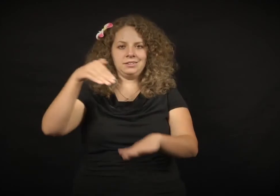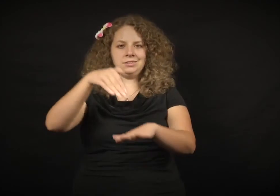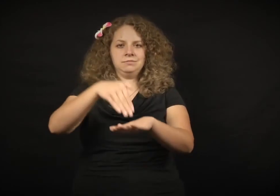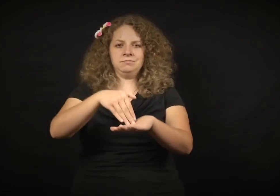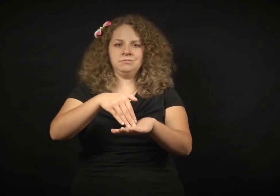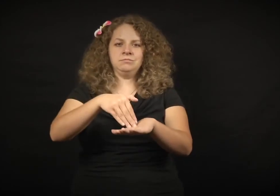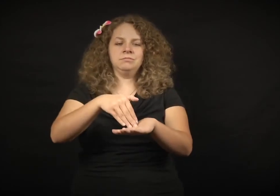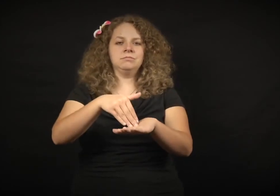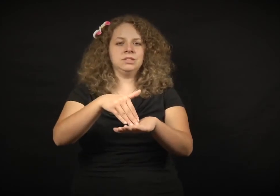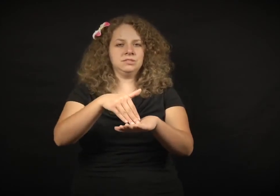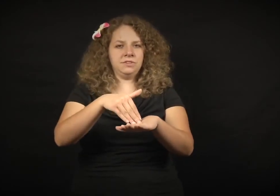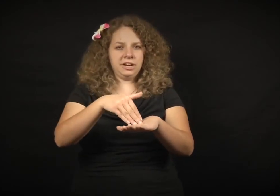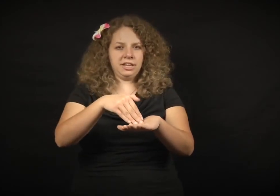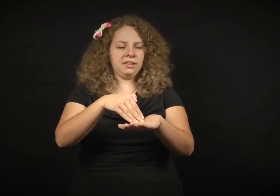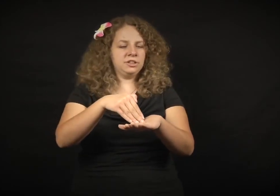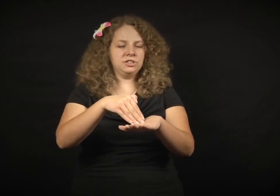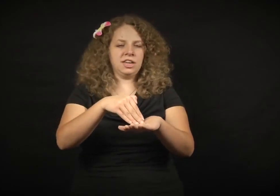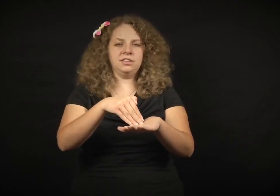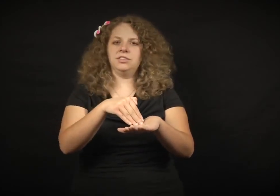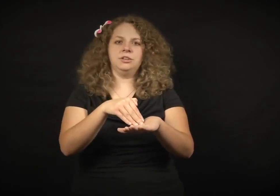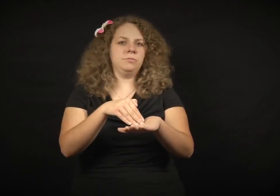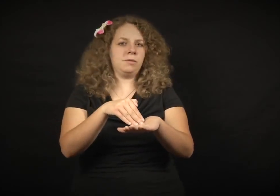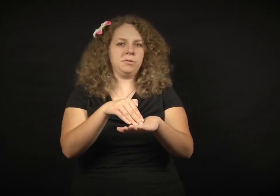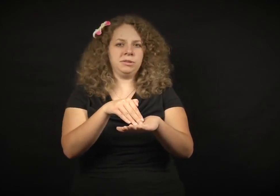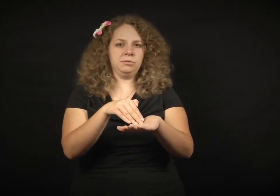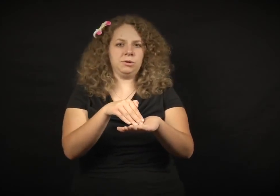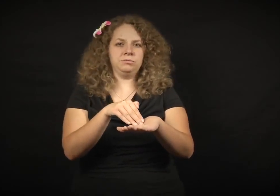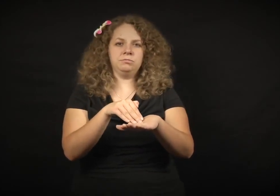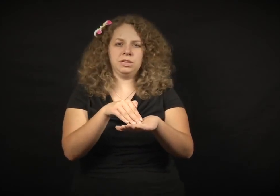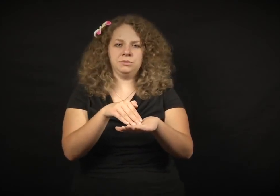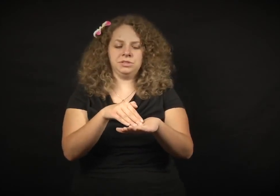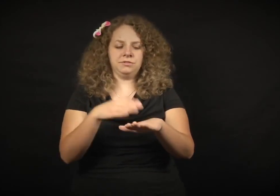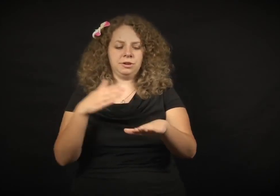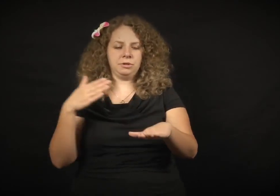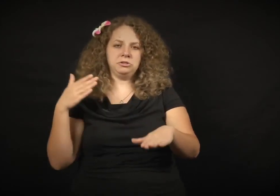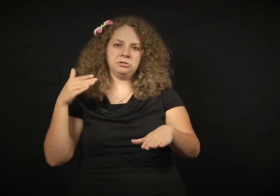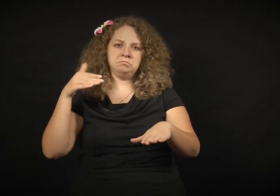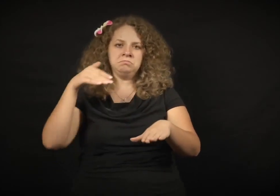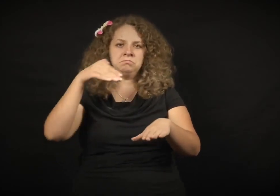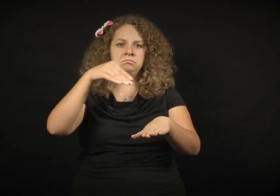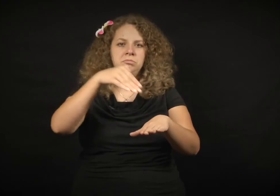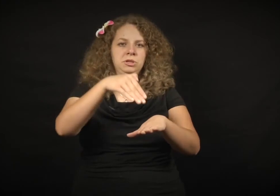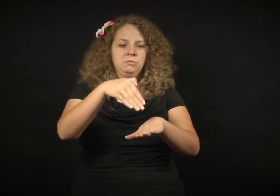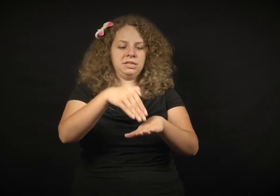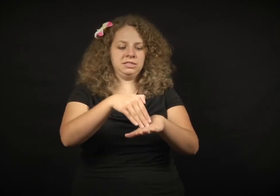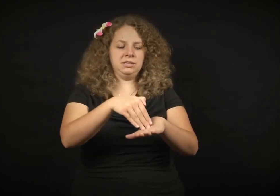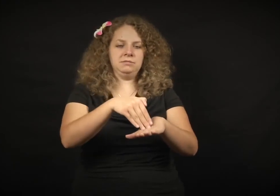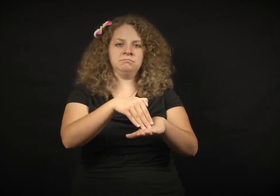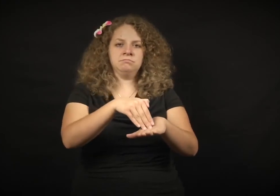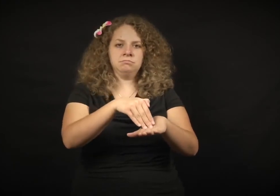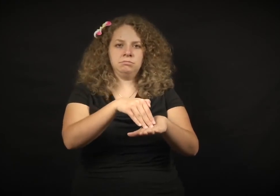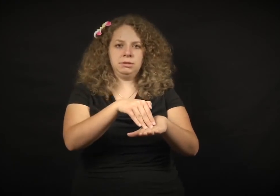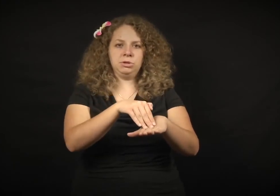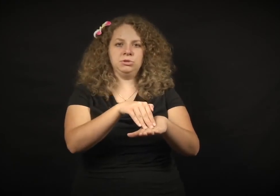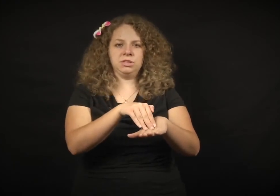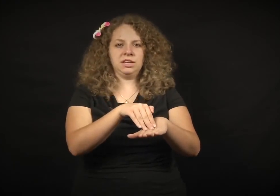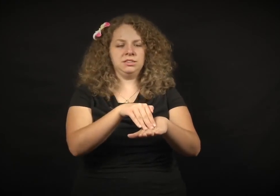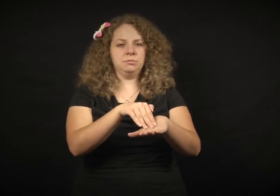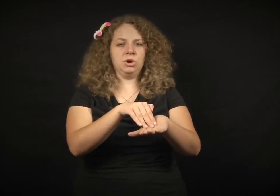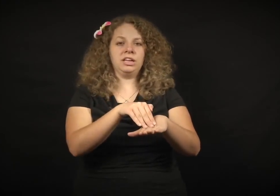At is a very English sign that you probably won't be using very much, but you may see people who sign in the more